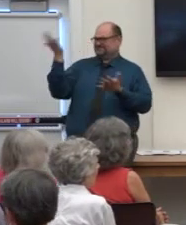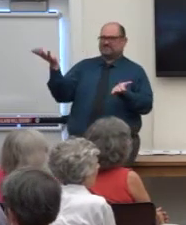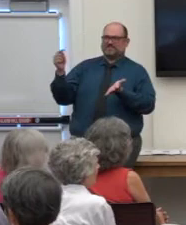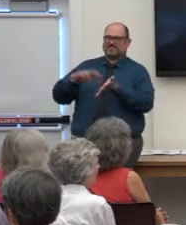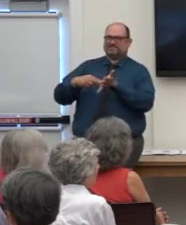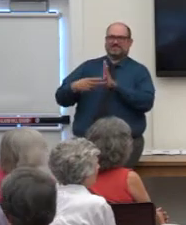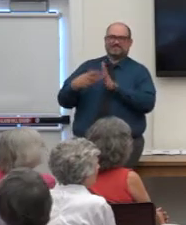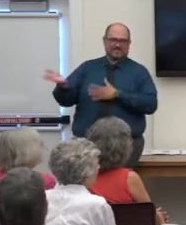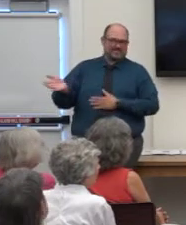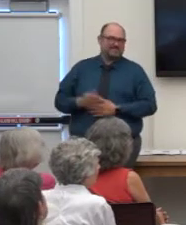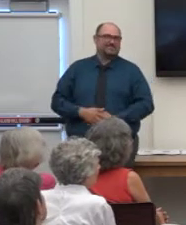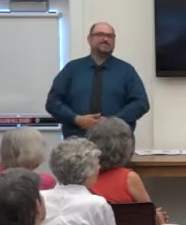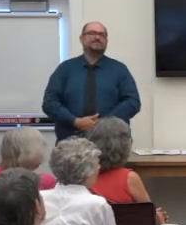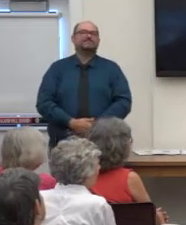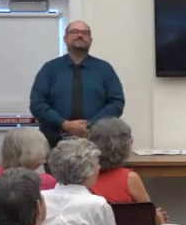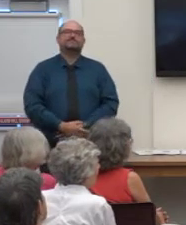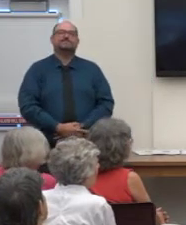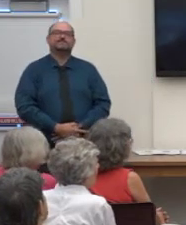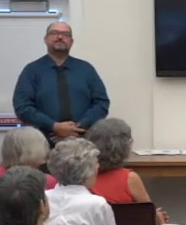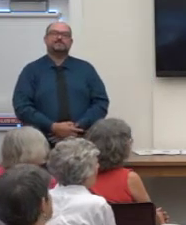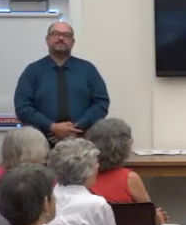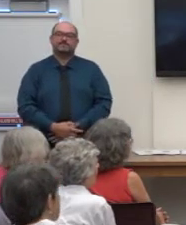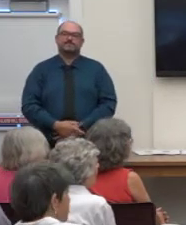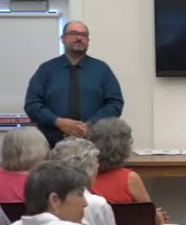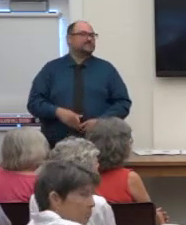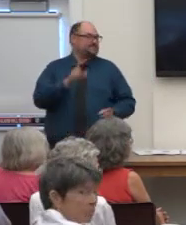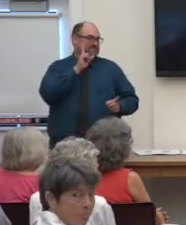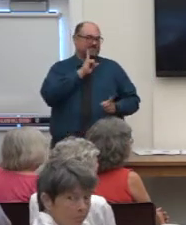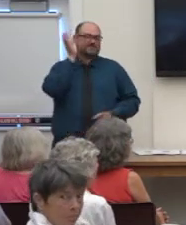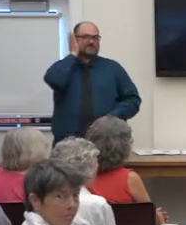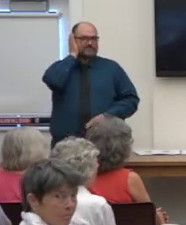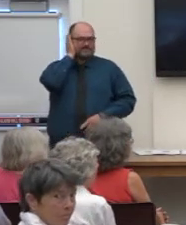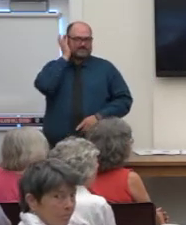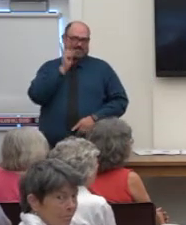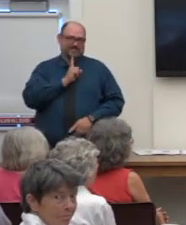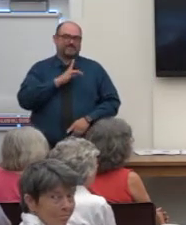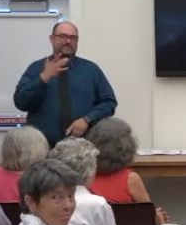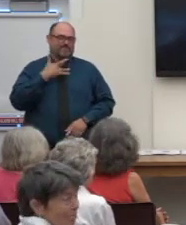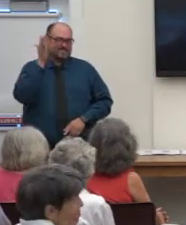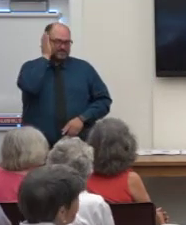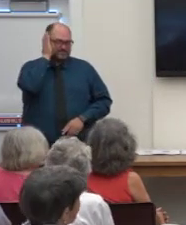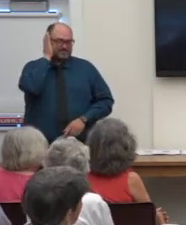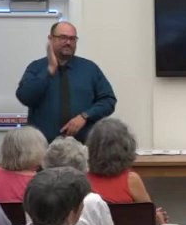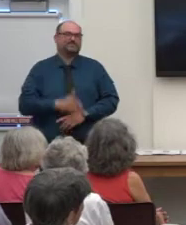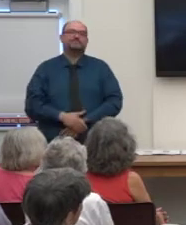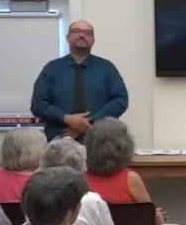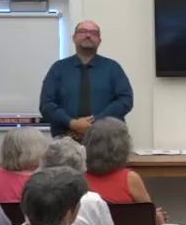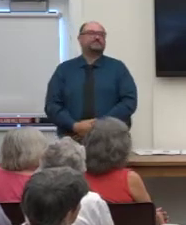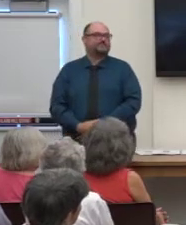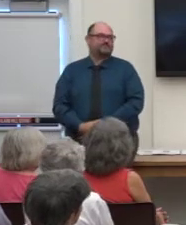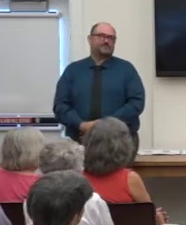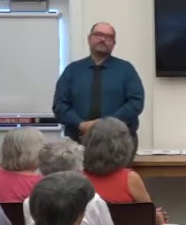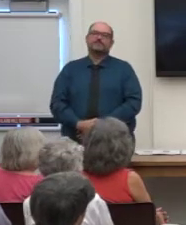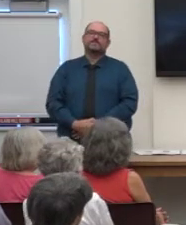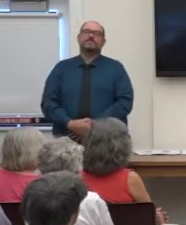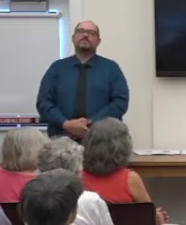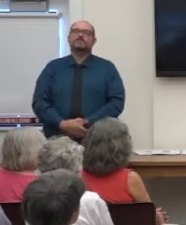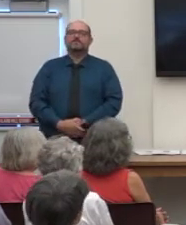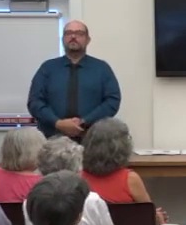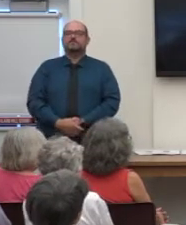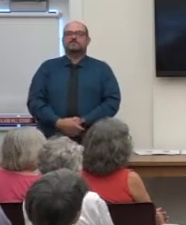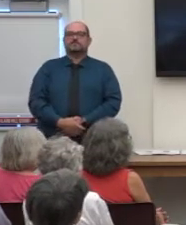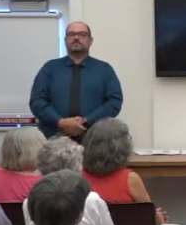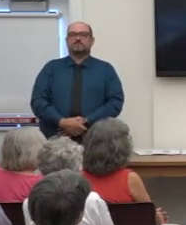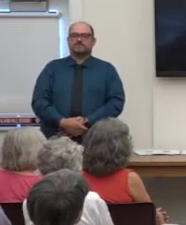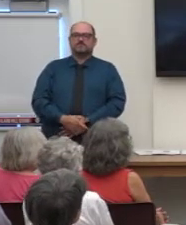This is the sign for deaf. I'm sorry, I should really give you a chance to watch the sign in American Sign Language first and then see that.